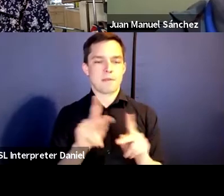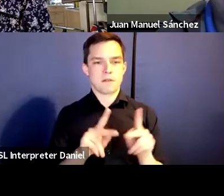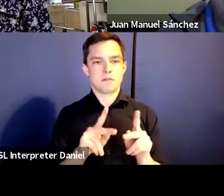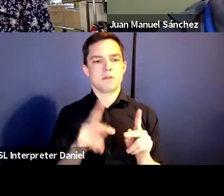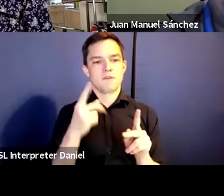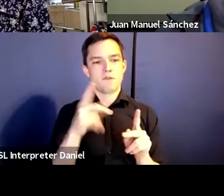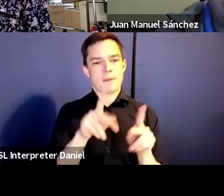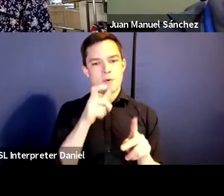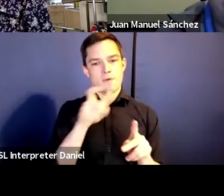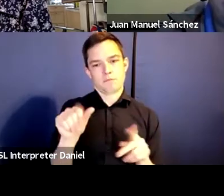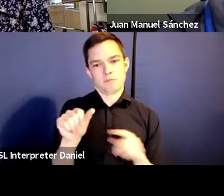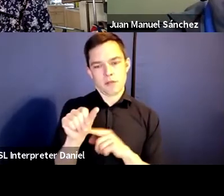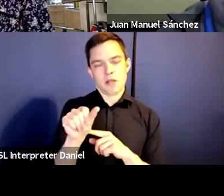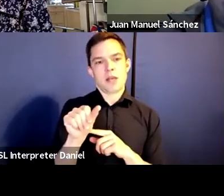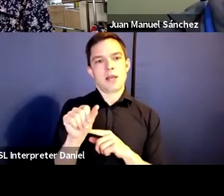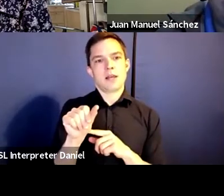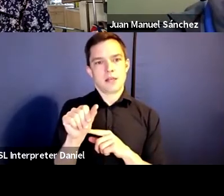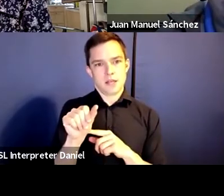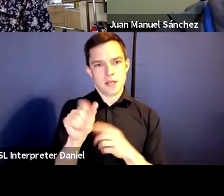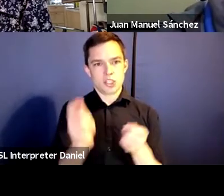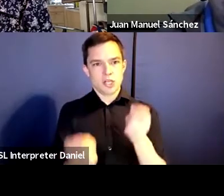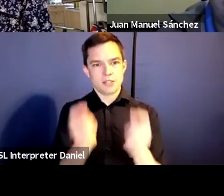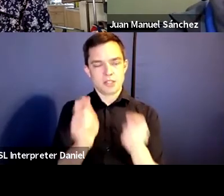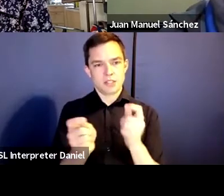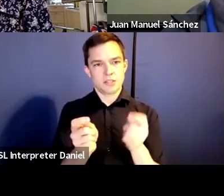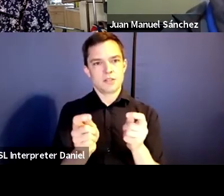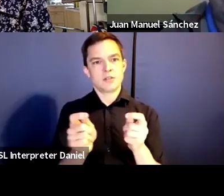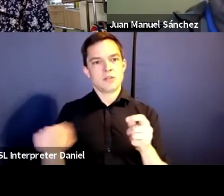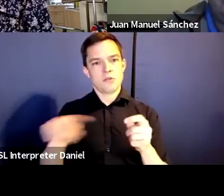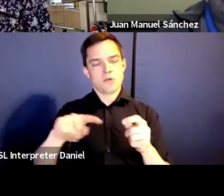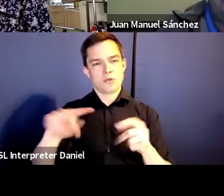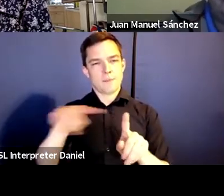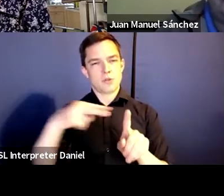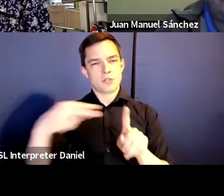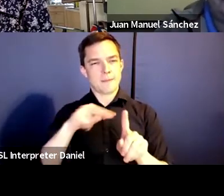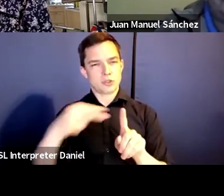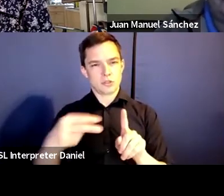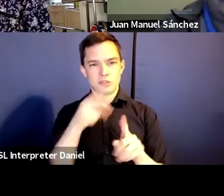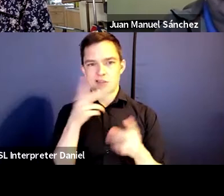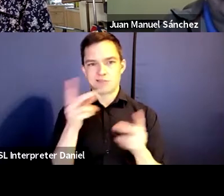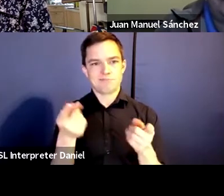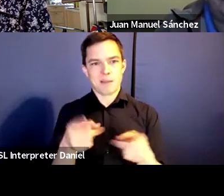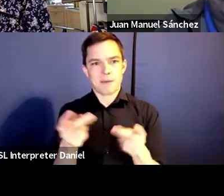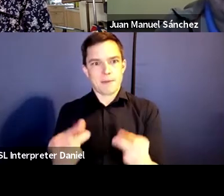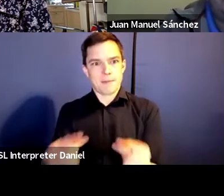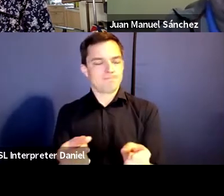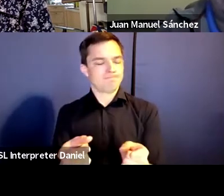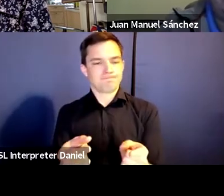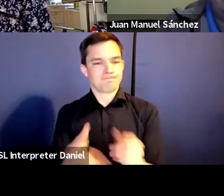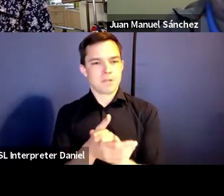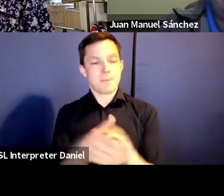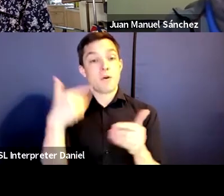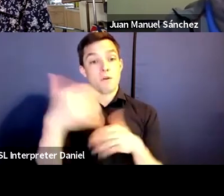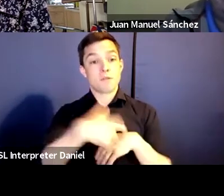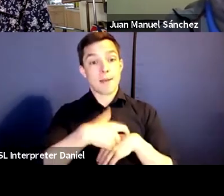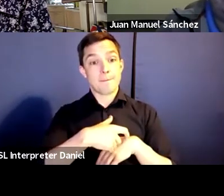with disabilities and forming those connections and changing perceptions. It doesn't happen immediately, but it's something that over